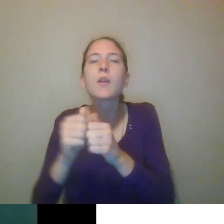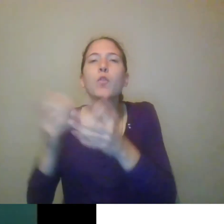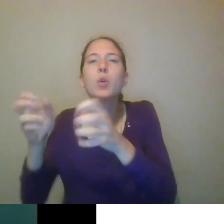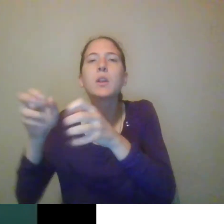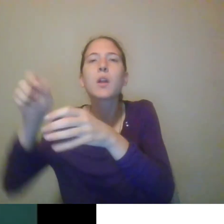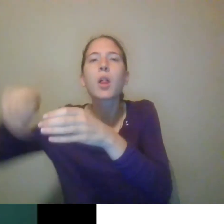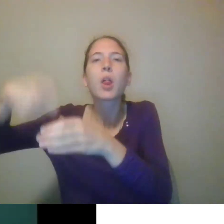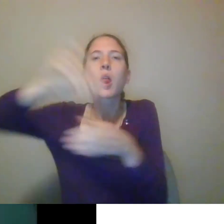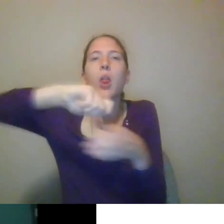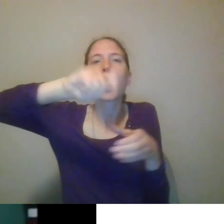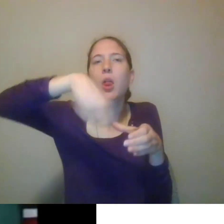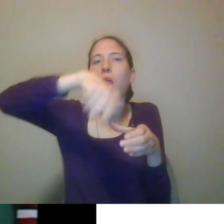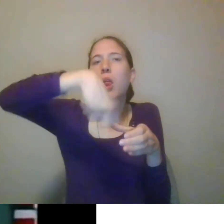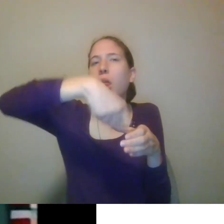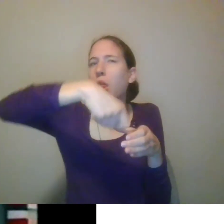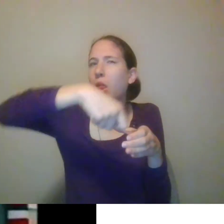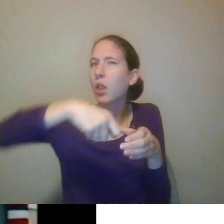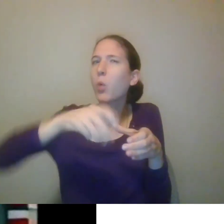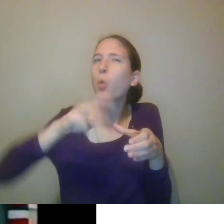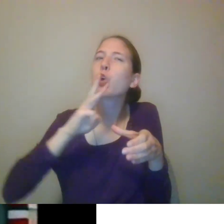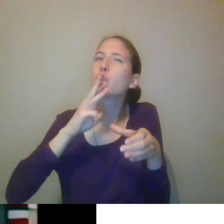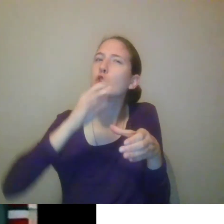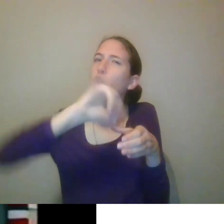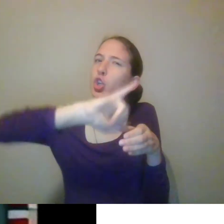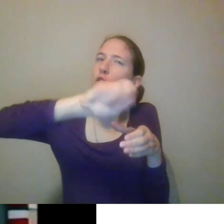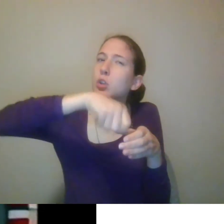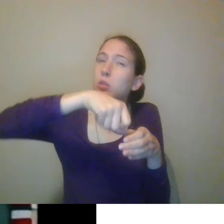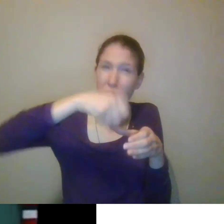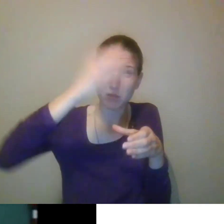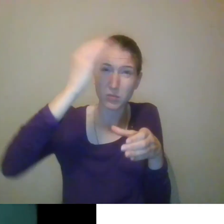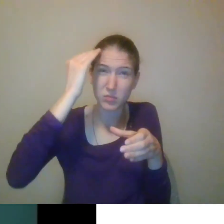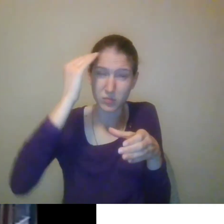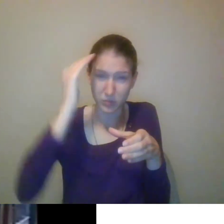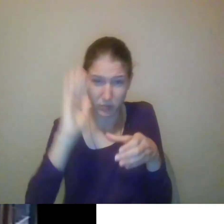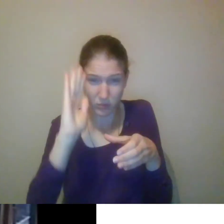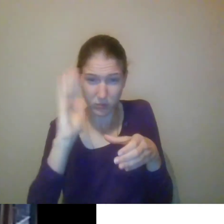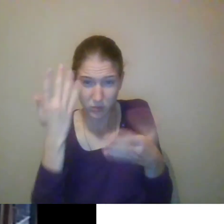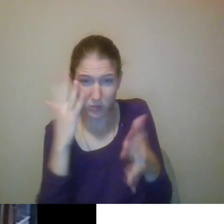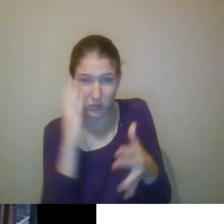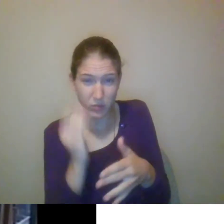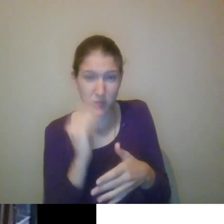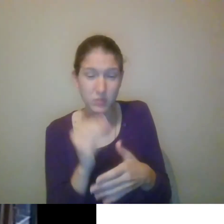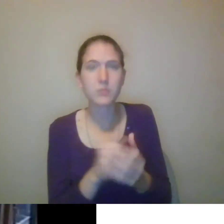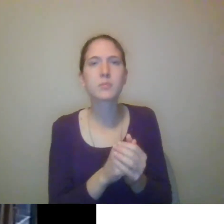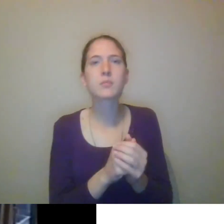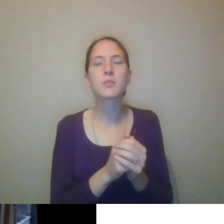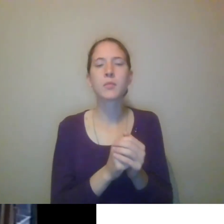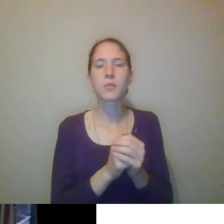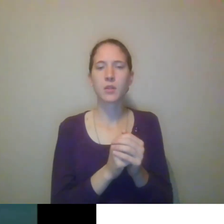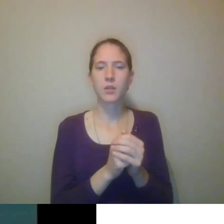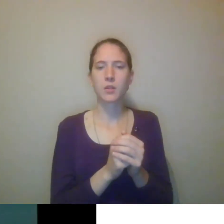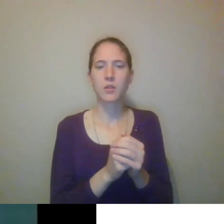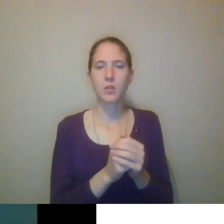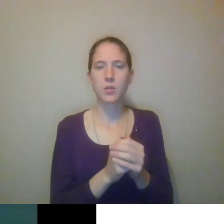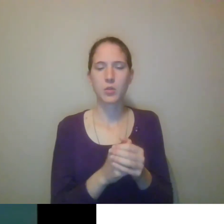You've never, who here has made frozen orange juice? Raise your hand. Frozen orange juice. Raise your hand. Okay. When you read the label of frozen